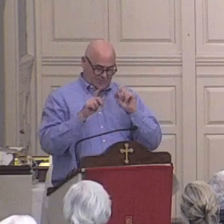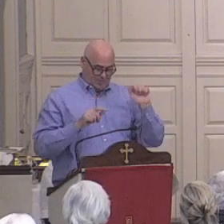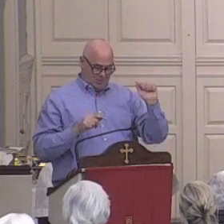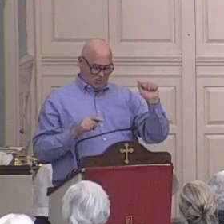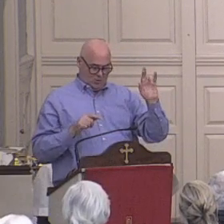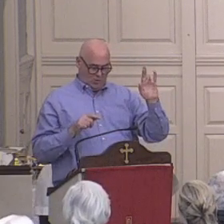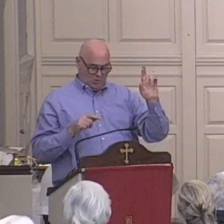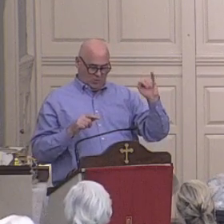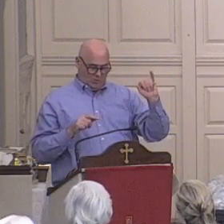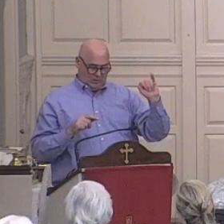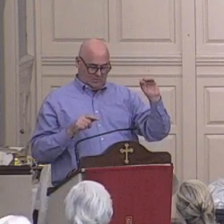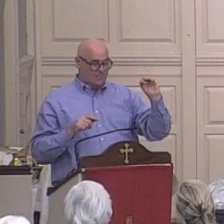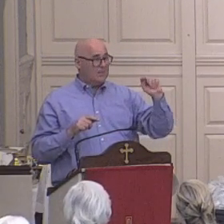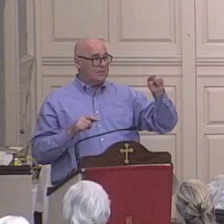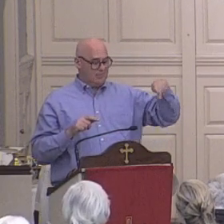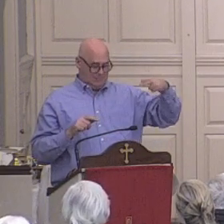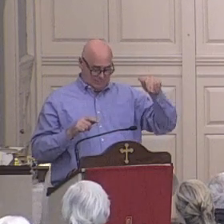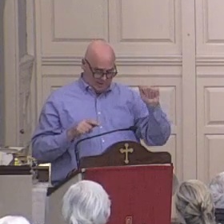Sabbath,